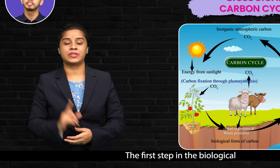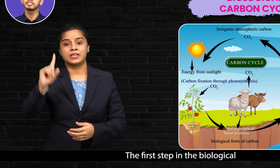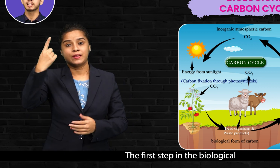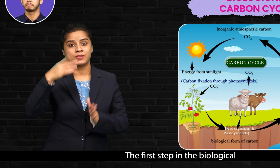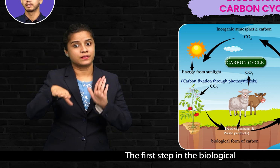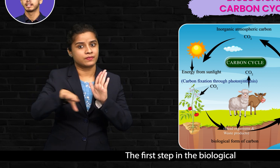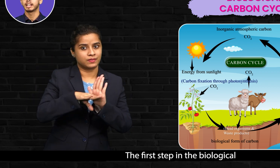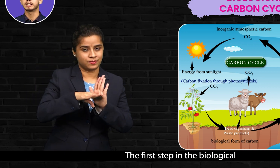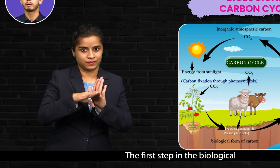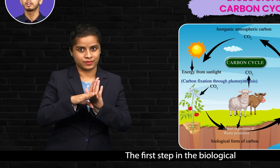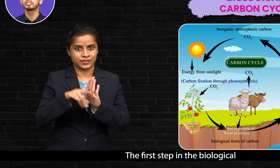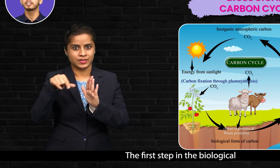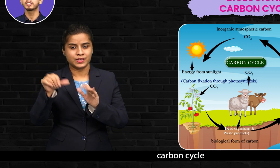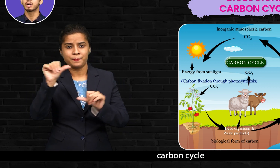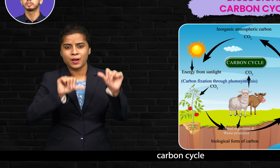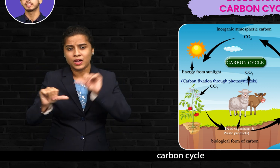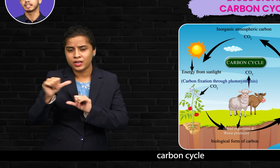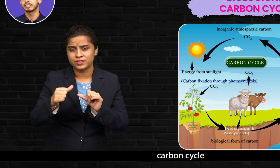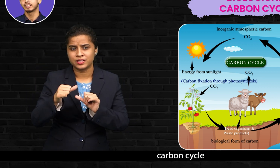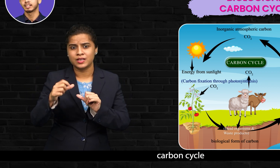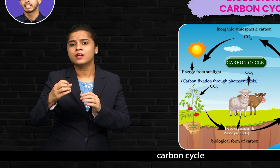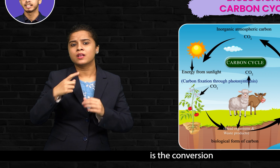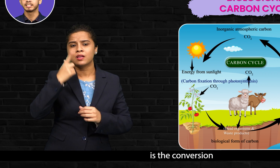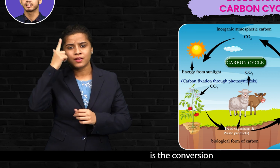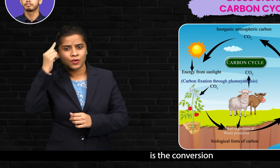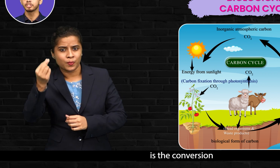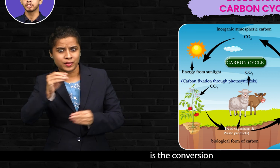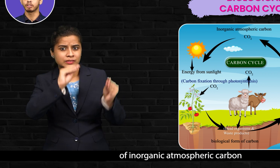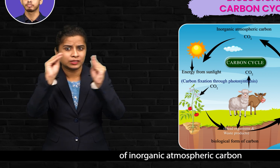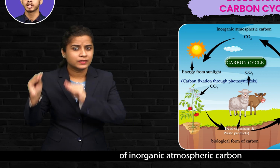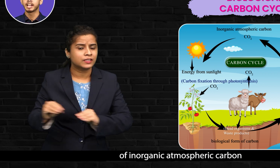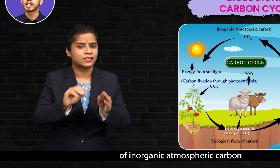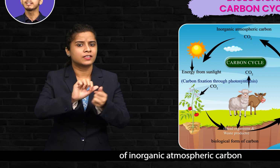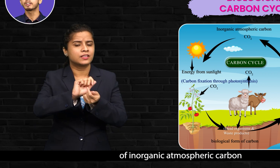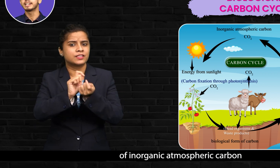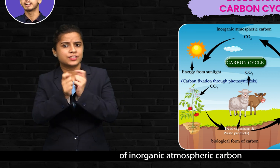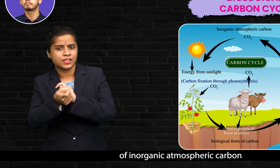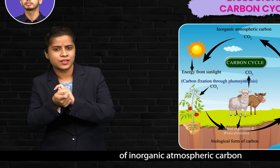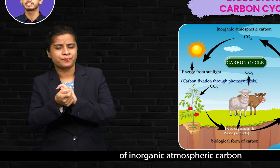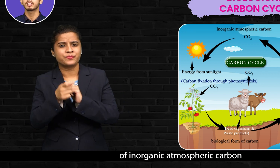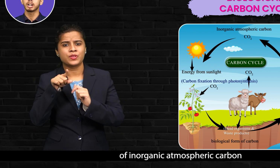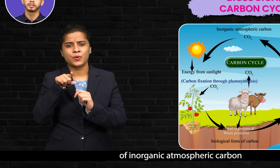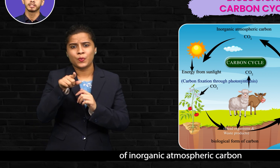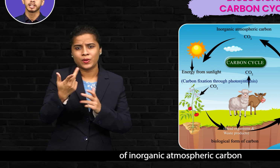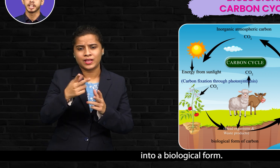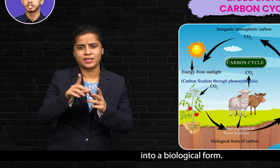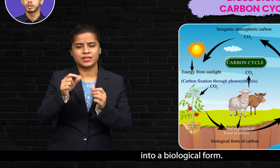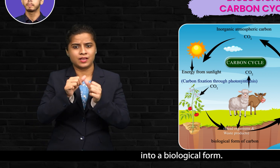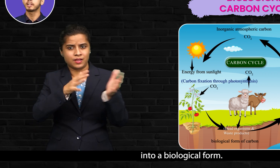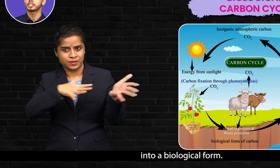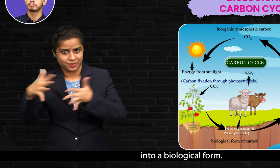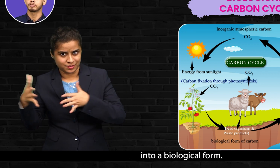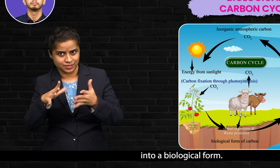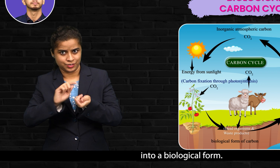The first step in the biological carbon cycle is the conversion of inorganic atmospheric carbon